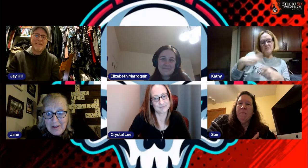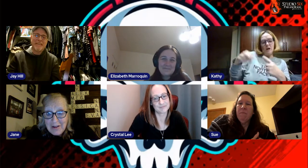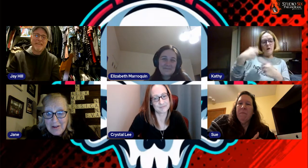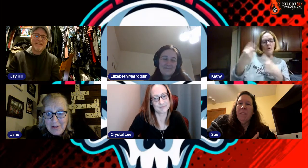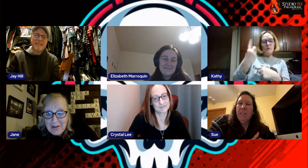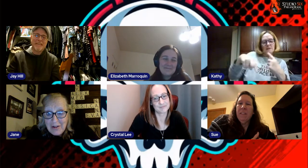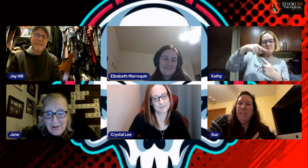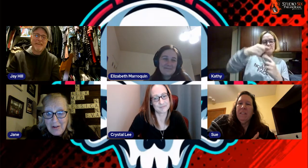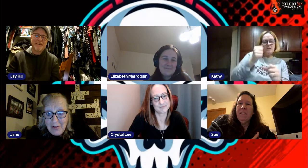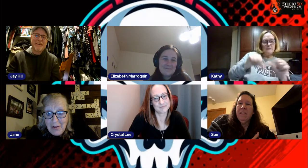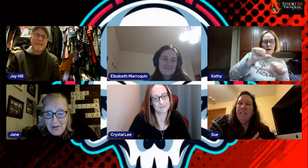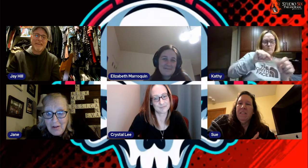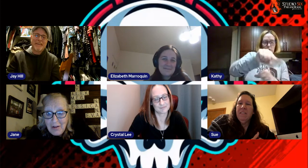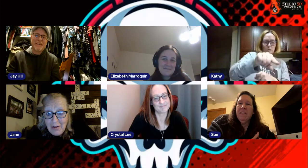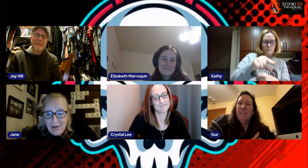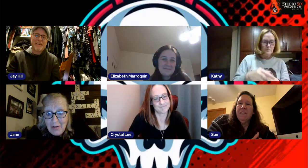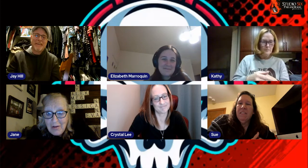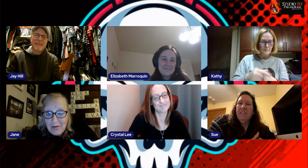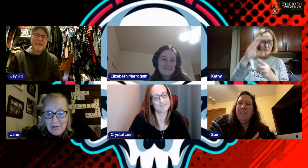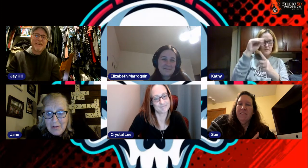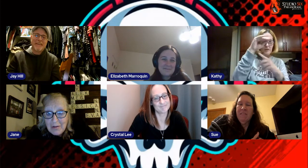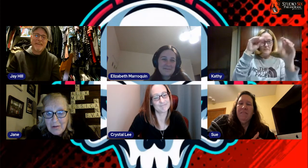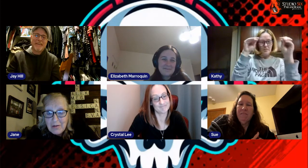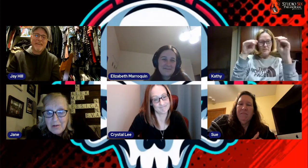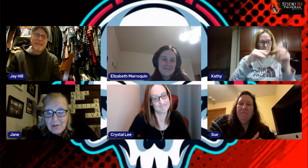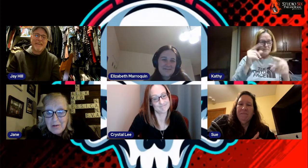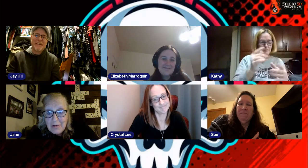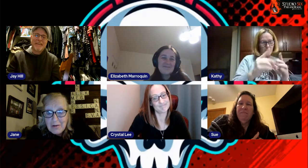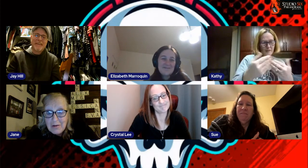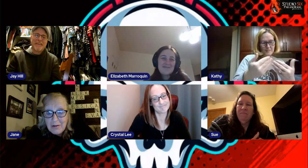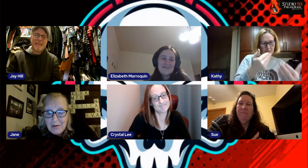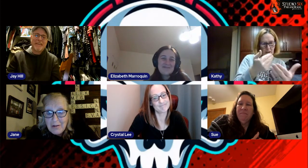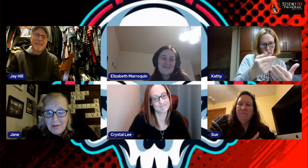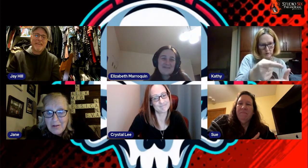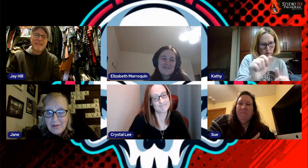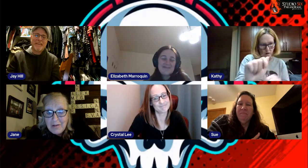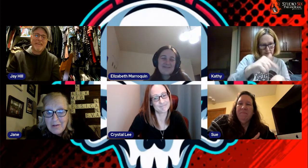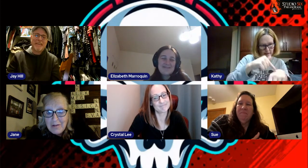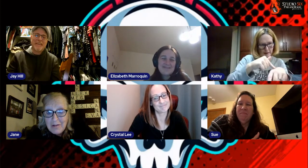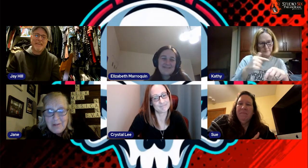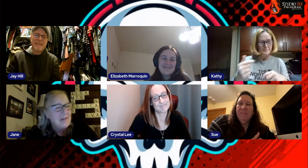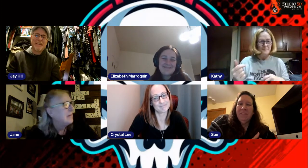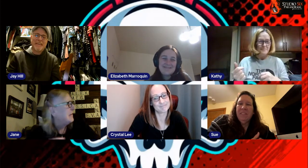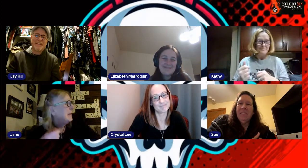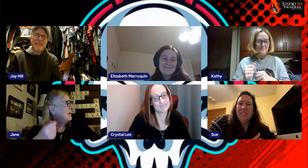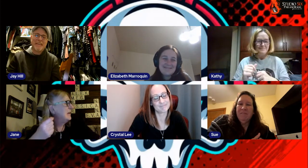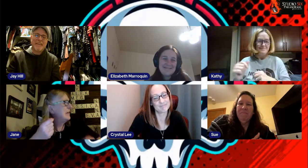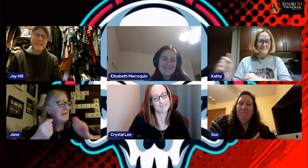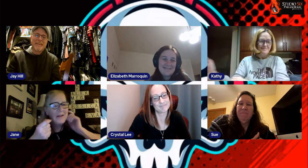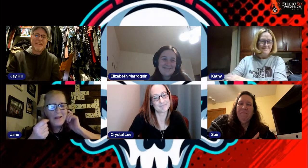is always around you. It's like he's flickering, but he's near you all the time.